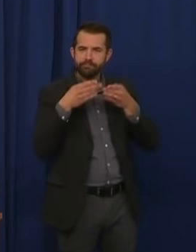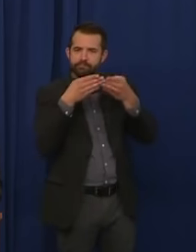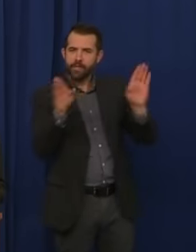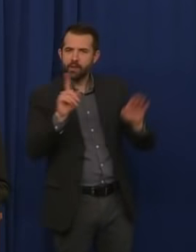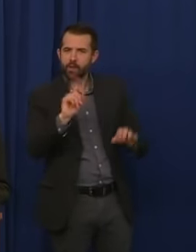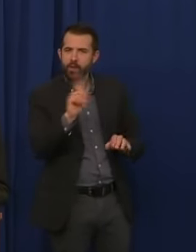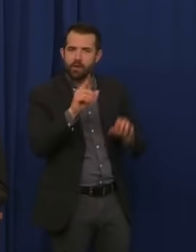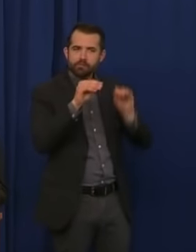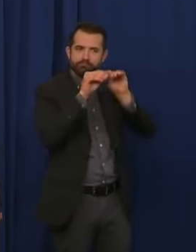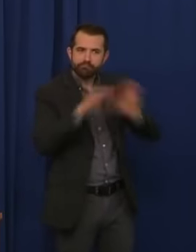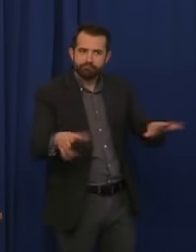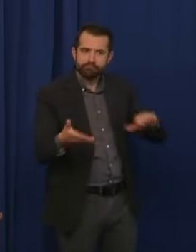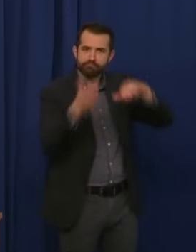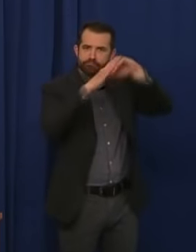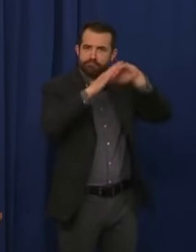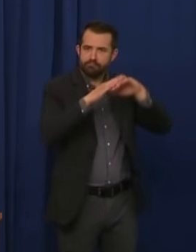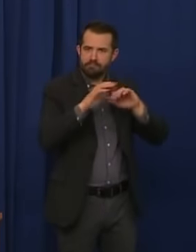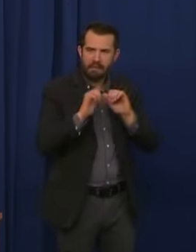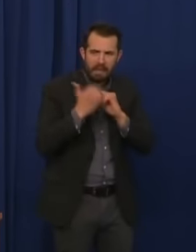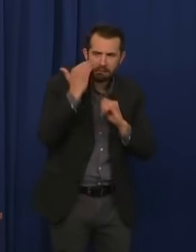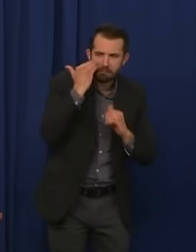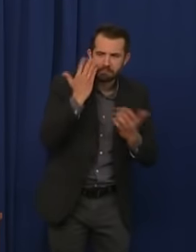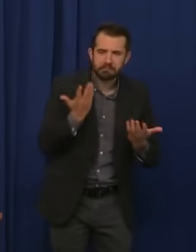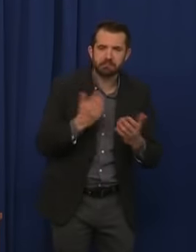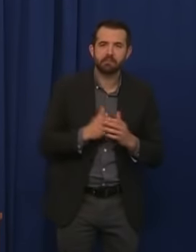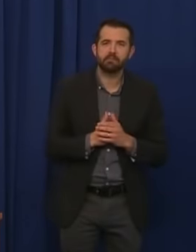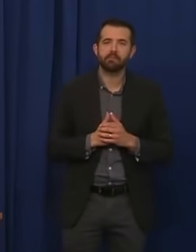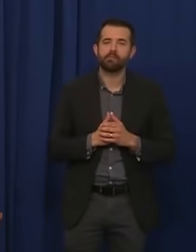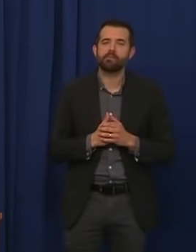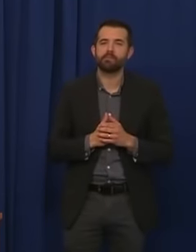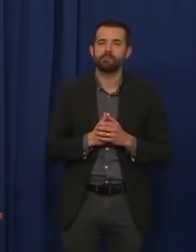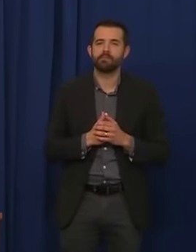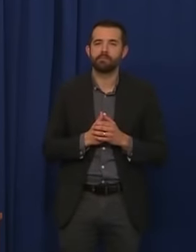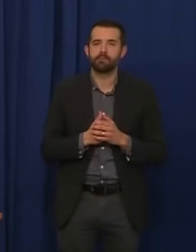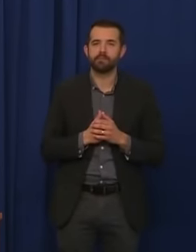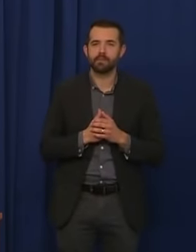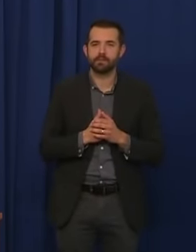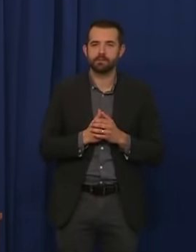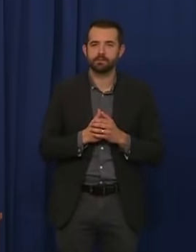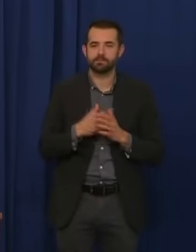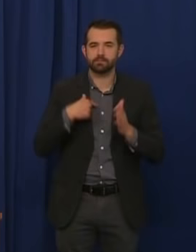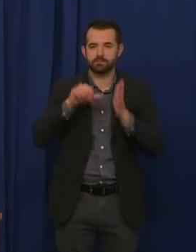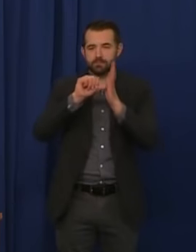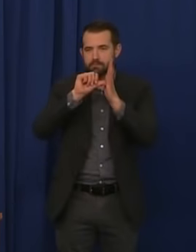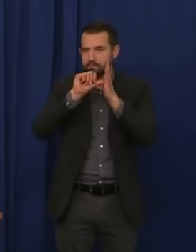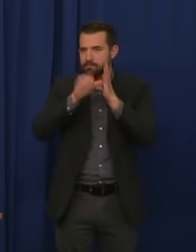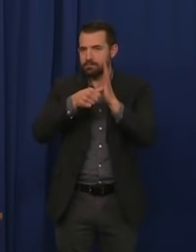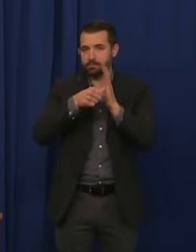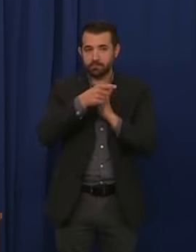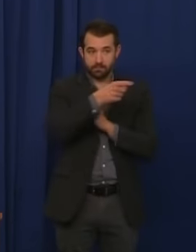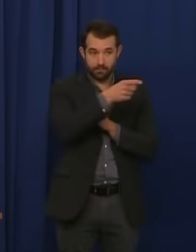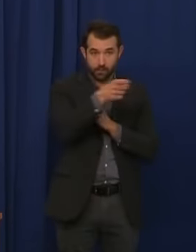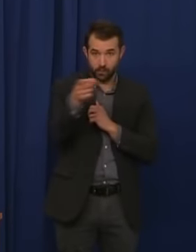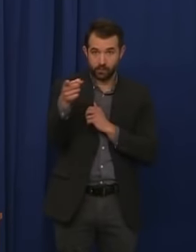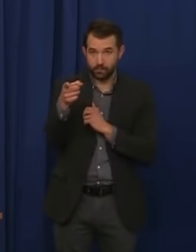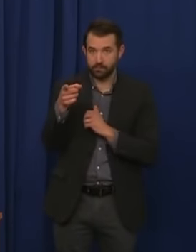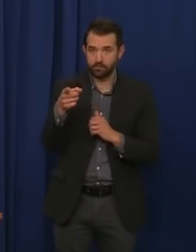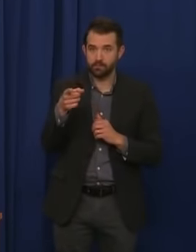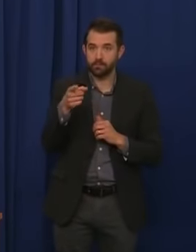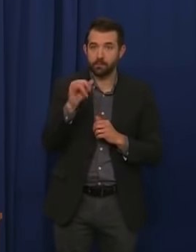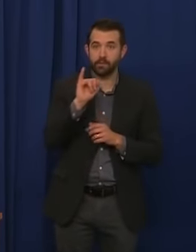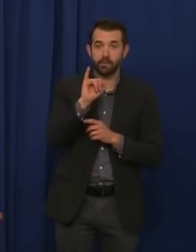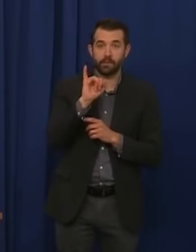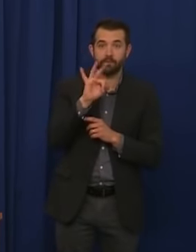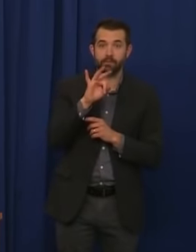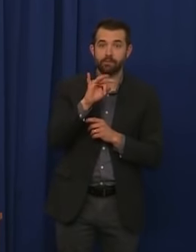outbreak? And Amy, and for everyone watching, I want to assure everyone, even though a case that